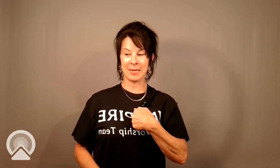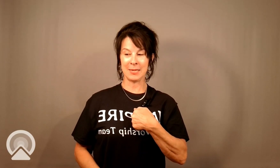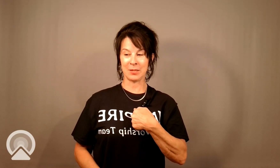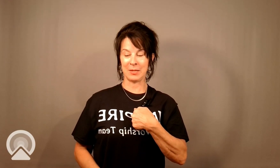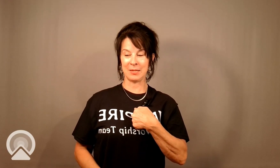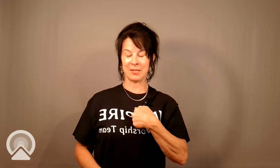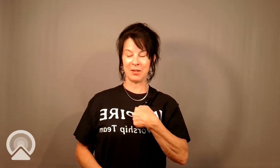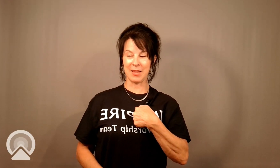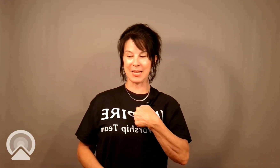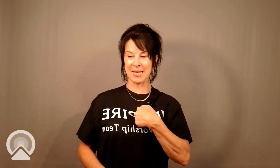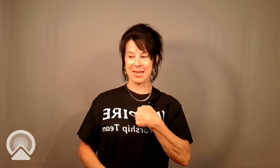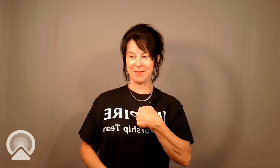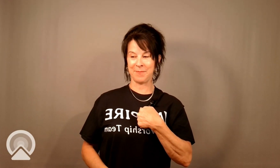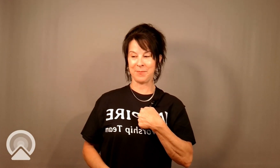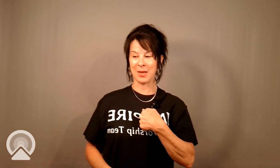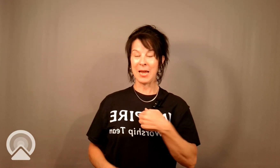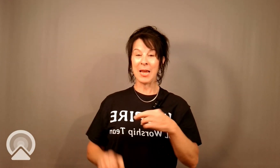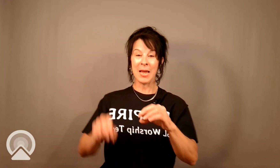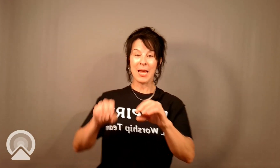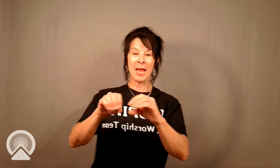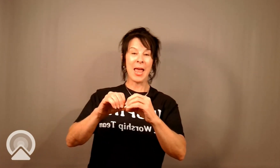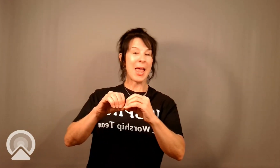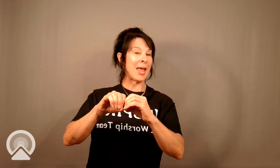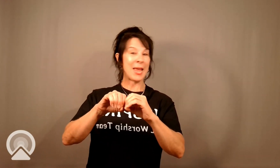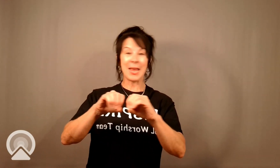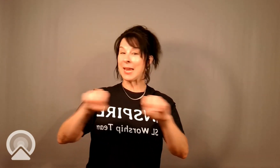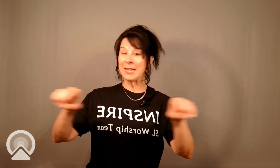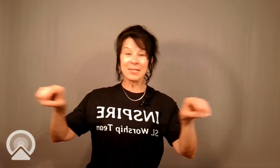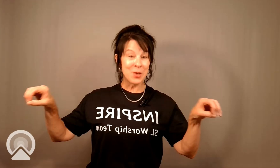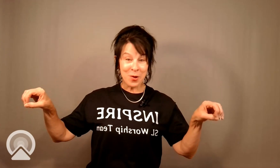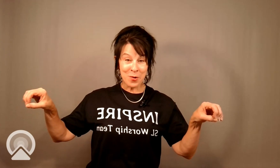So let's do that again. Ain't no